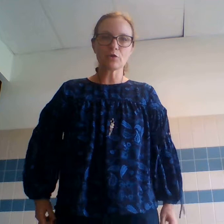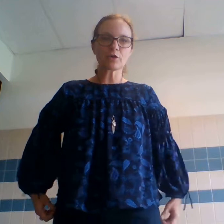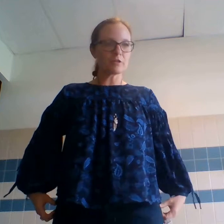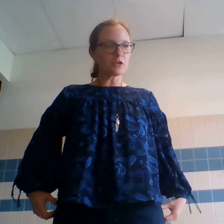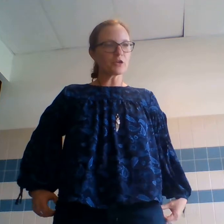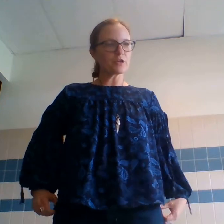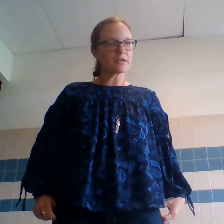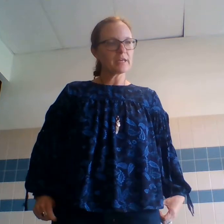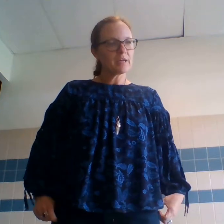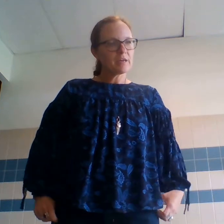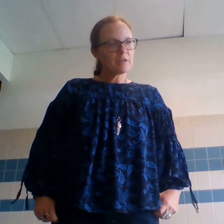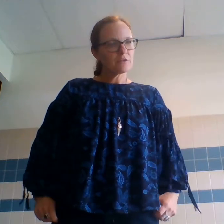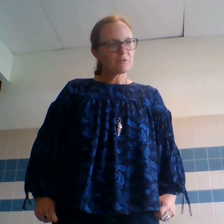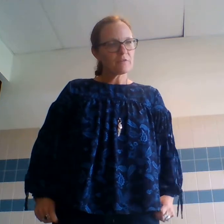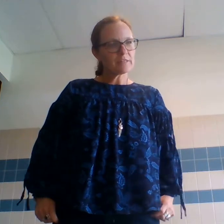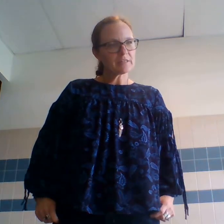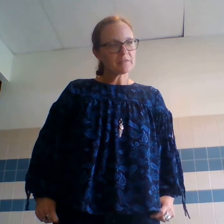So you're going to learn